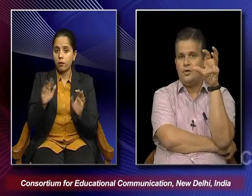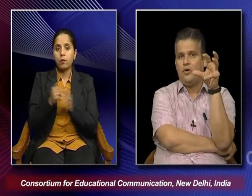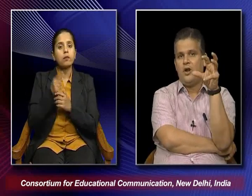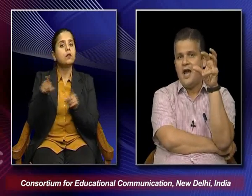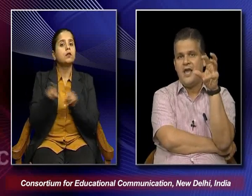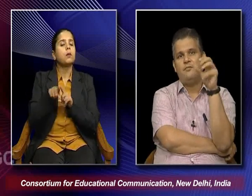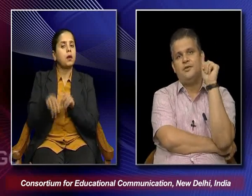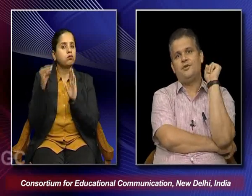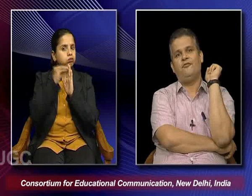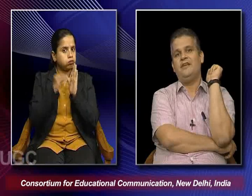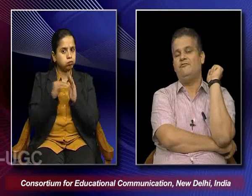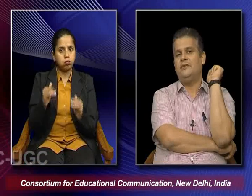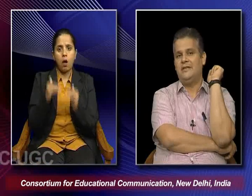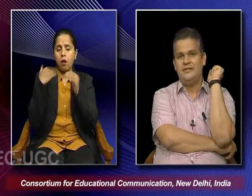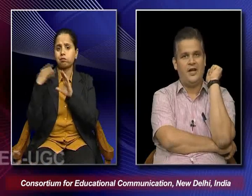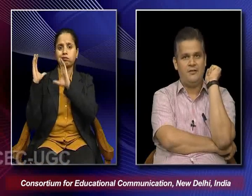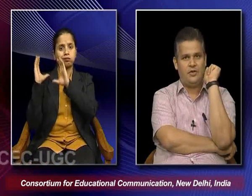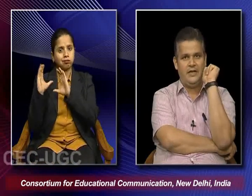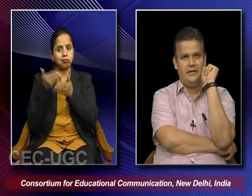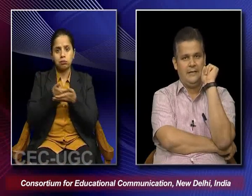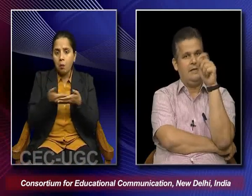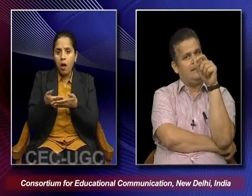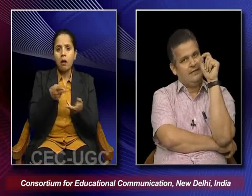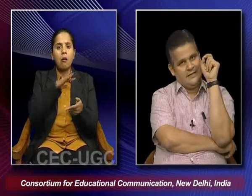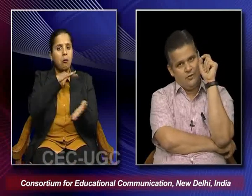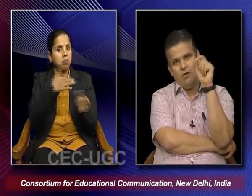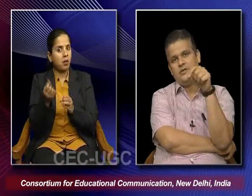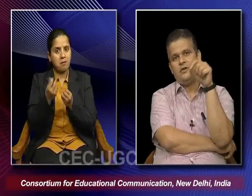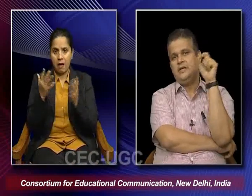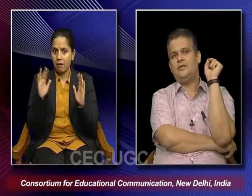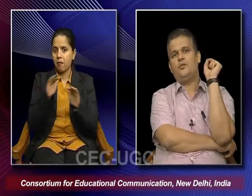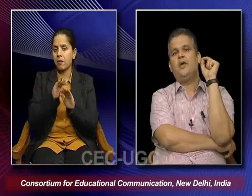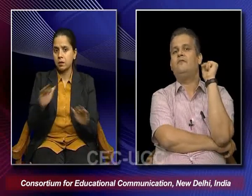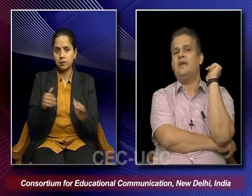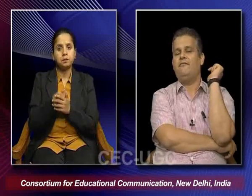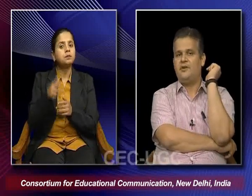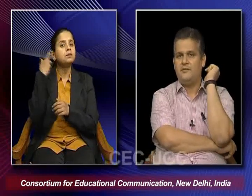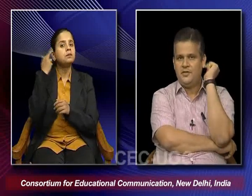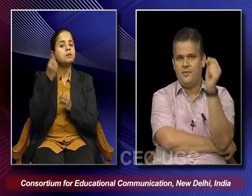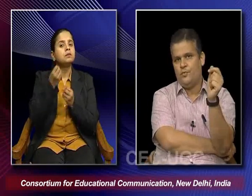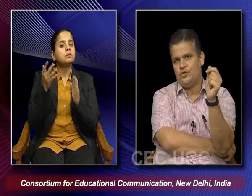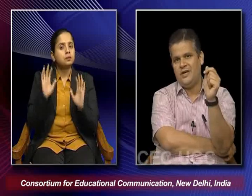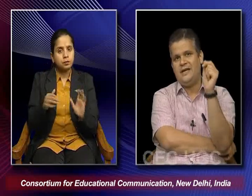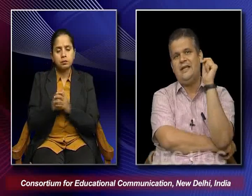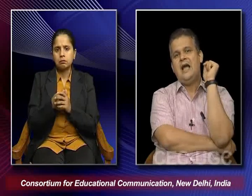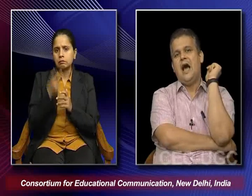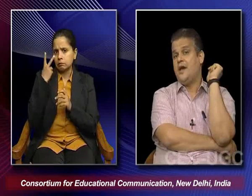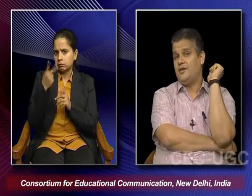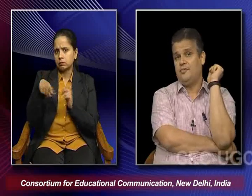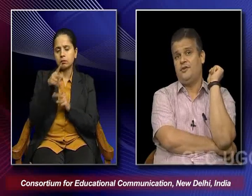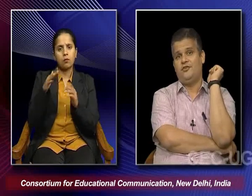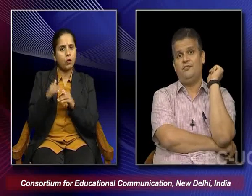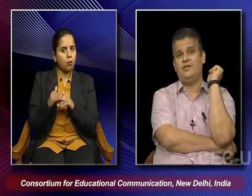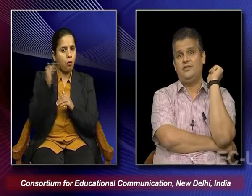also record high burden of infant and child mortality. This is also a reason where we have disproportionately